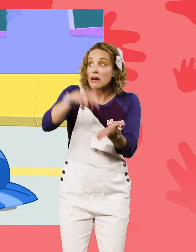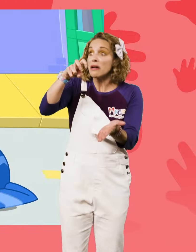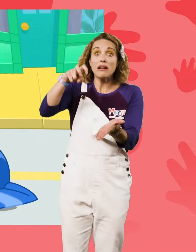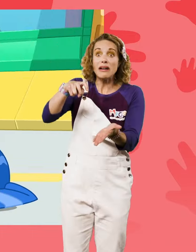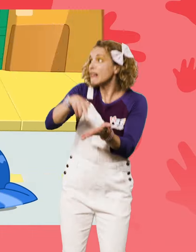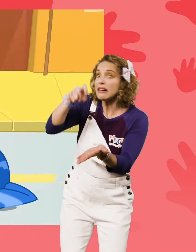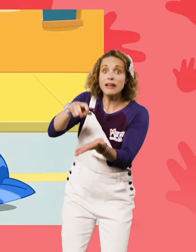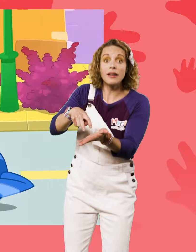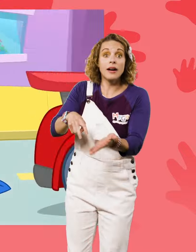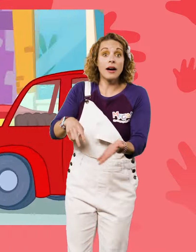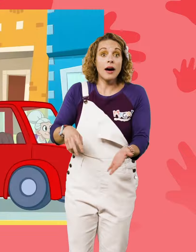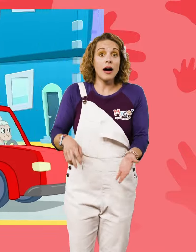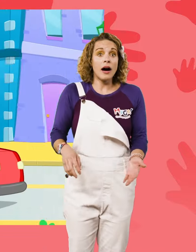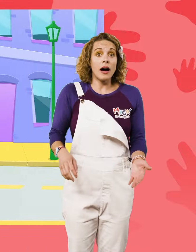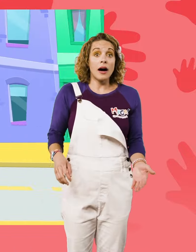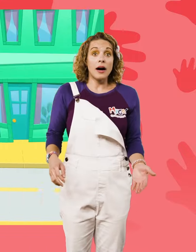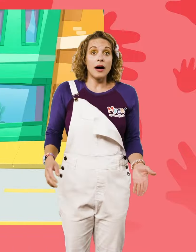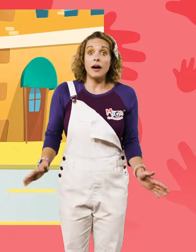Jump! Jump!